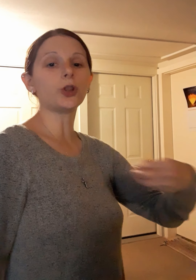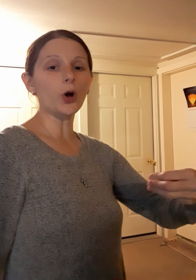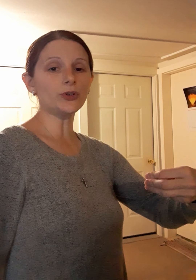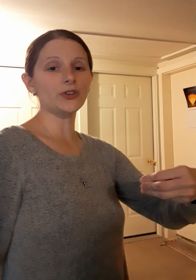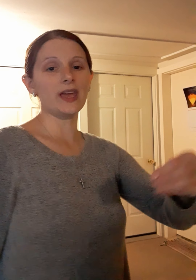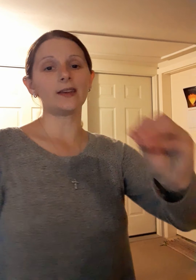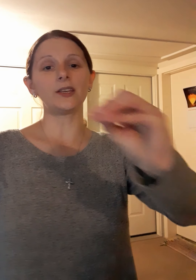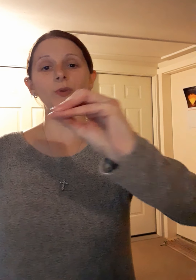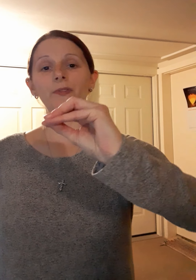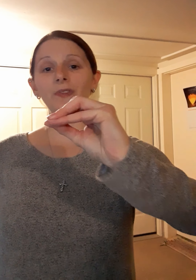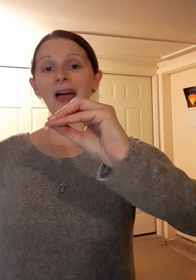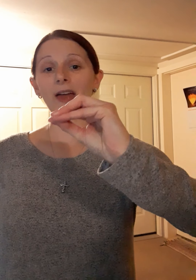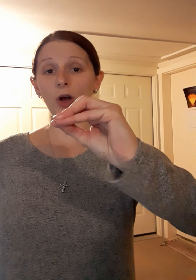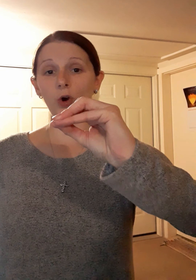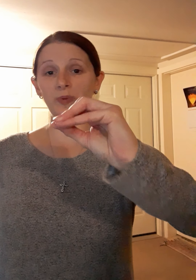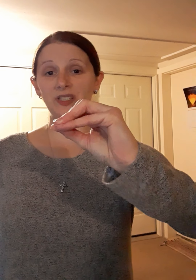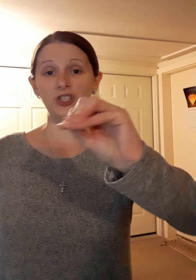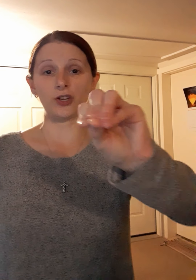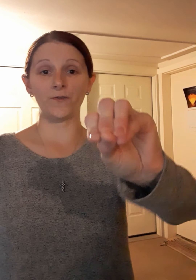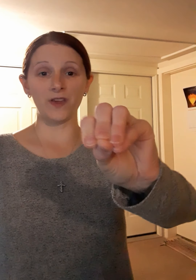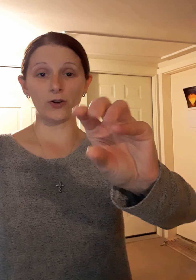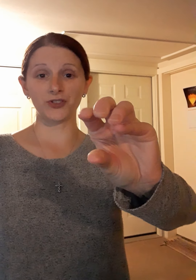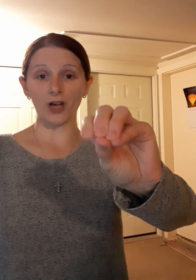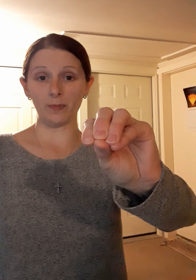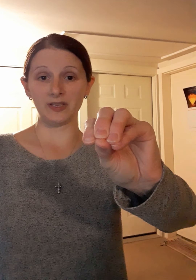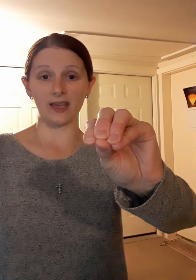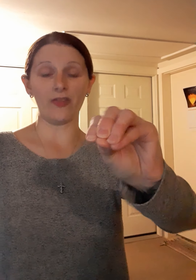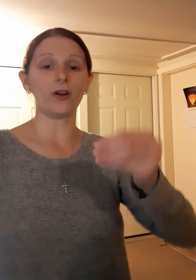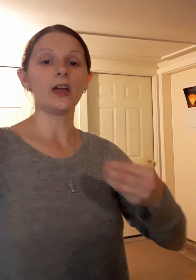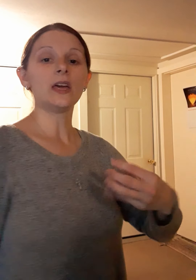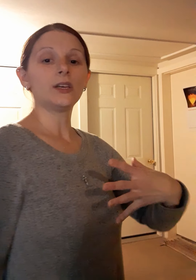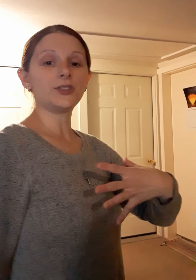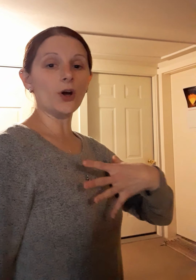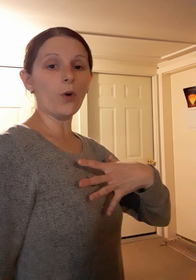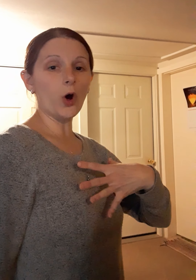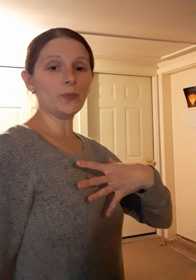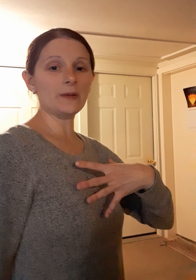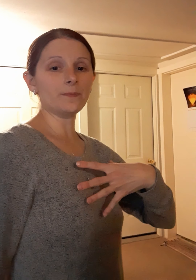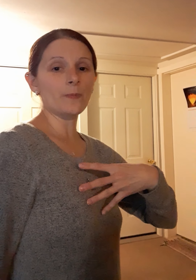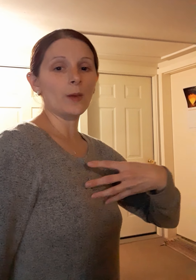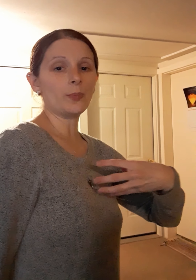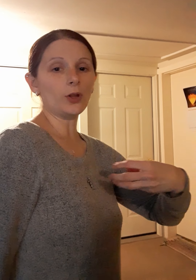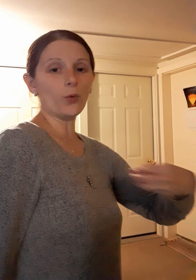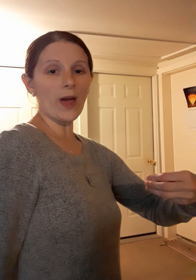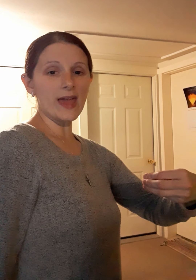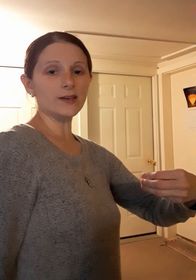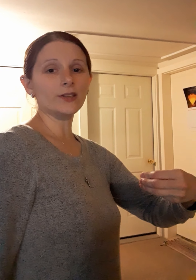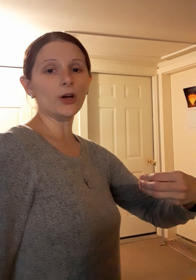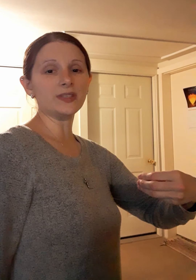close your hand into a flat O position. Your fingers come together. So open, pull away, close